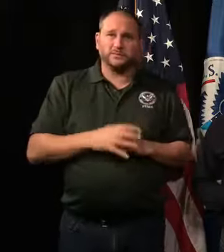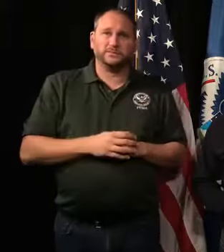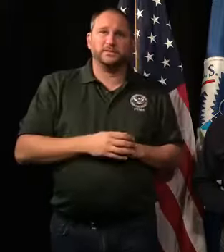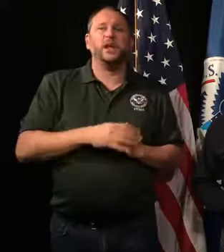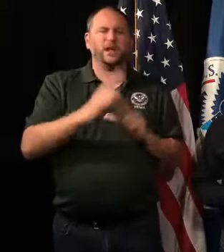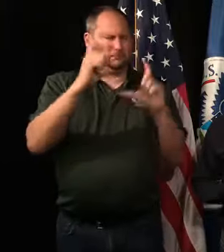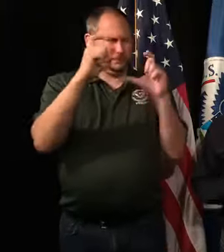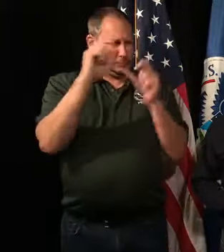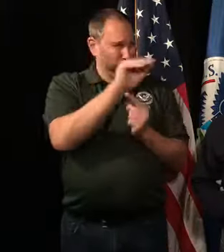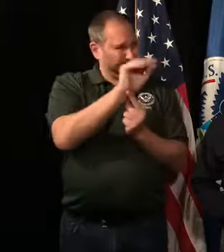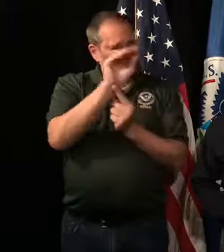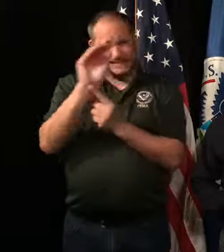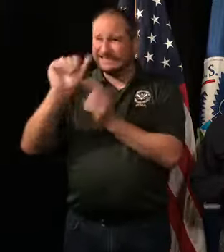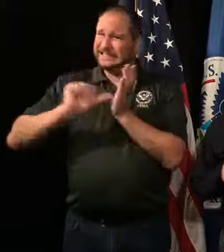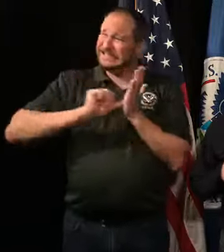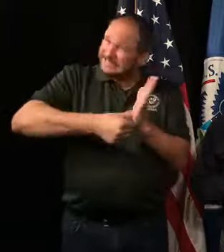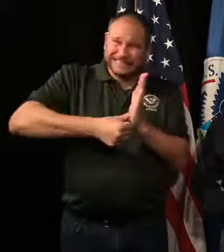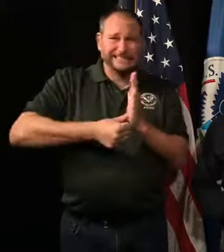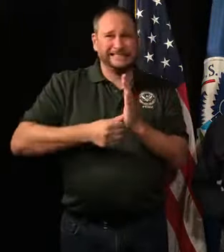need photos